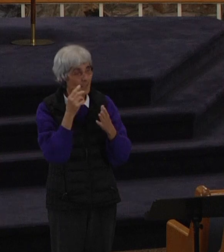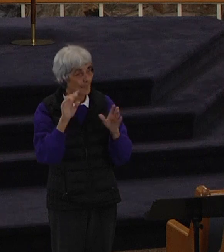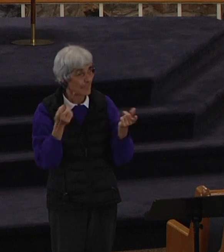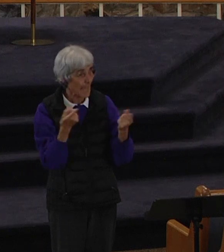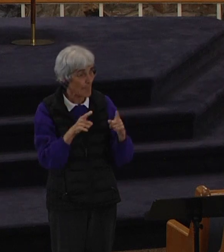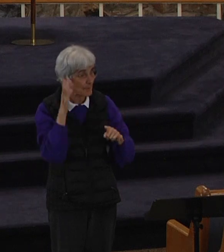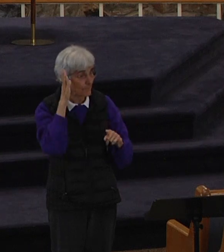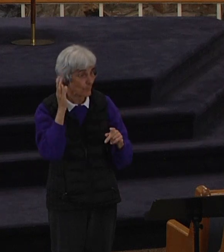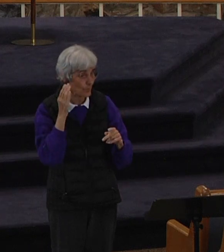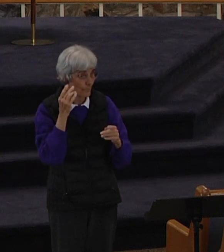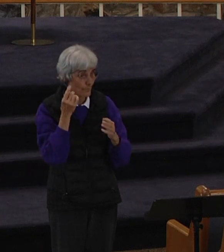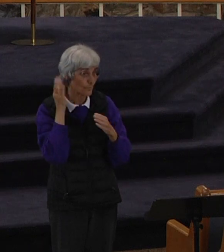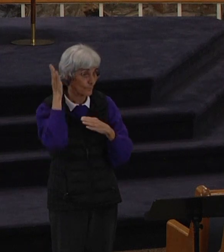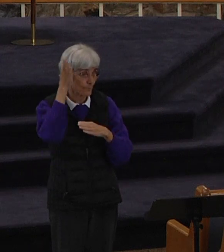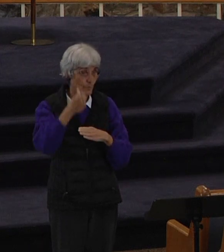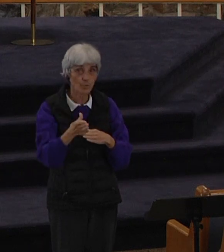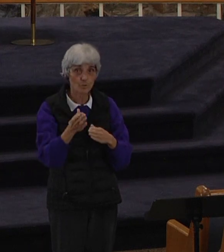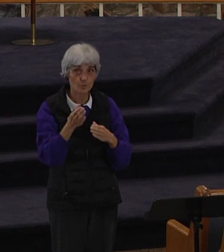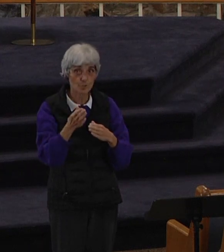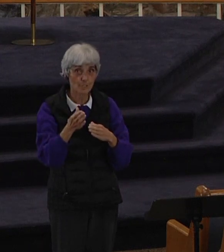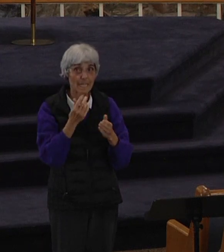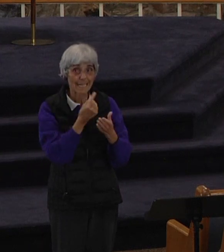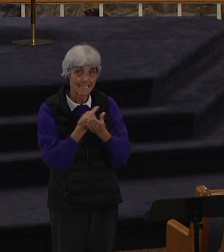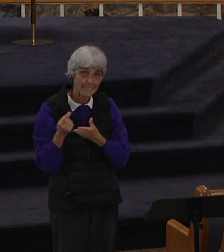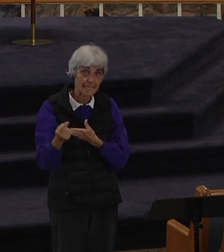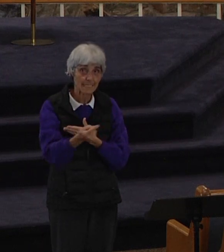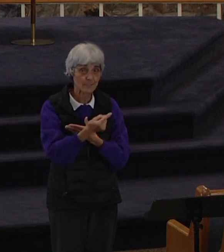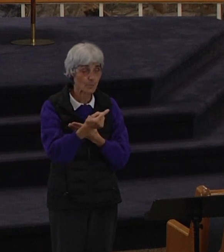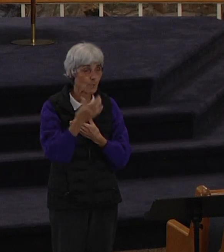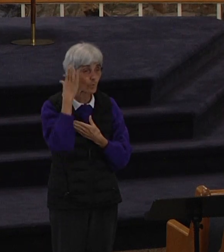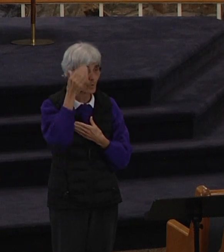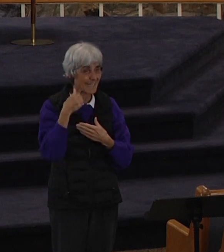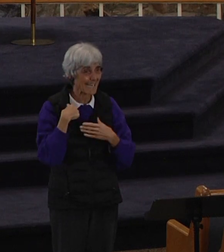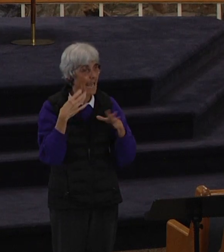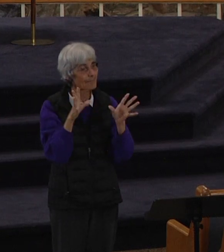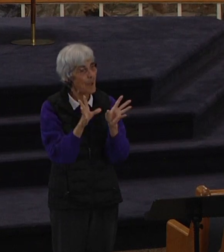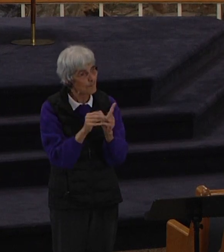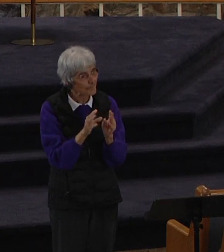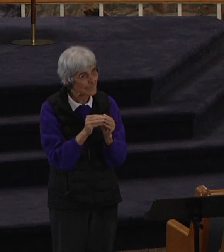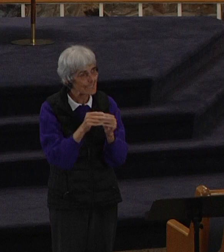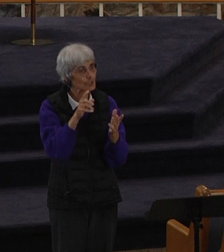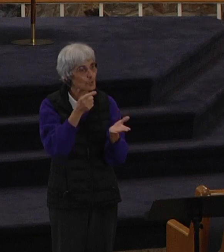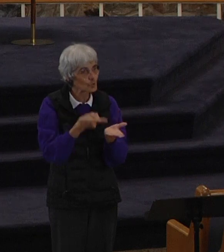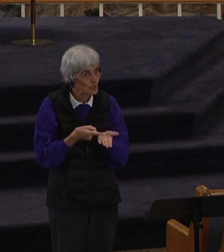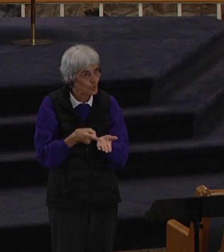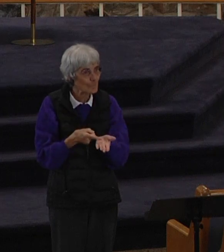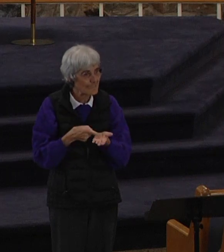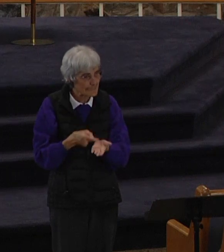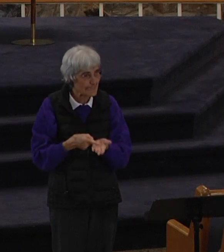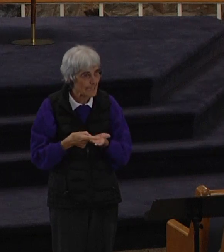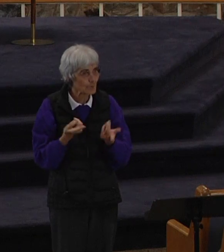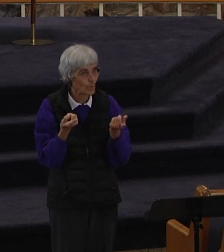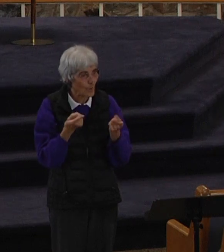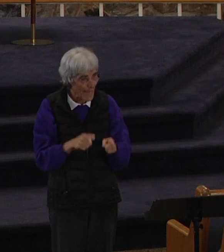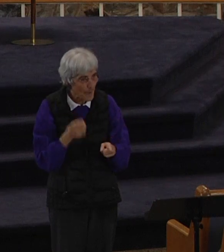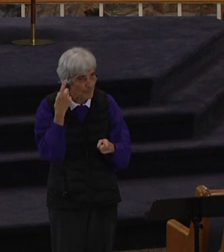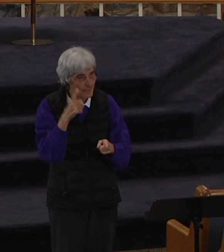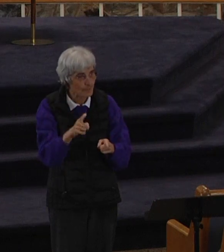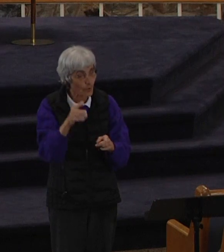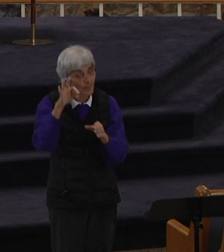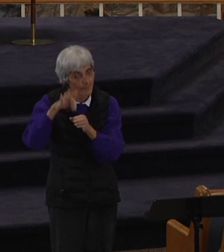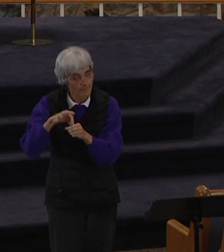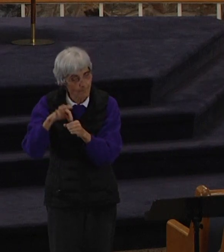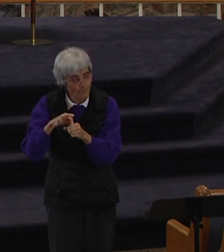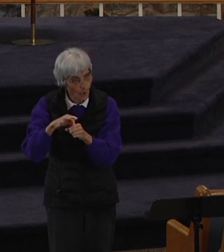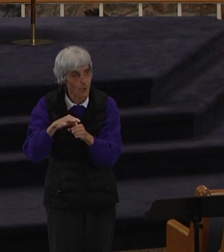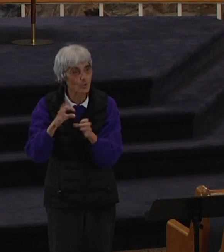up. Next weekend, after the late service, we're going to be getting together in the fellowship hall for a quick little meeting.